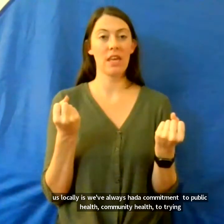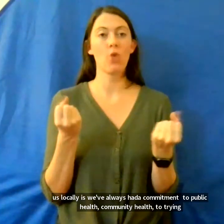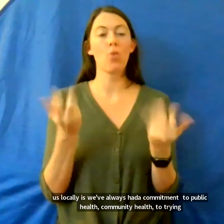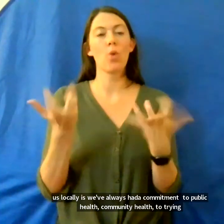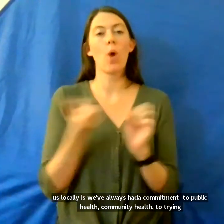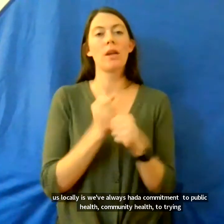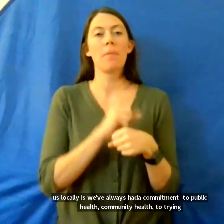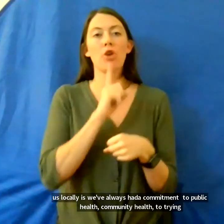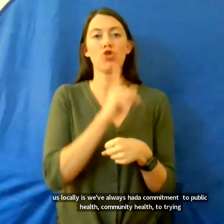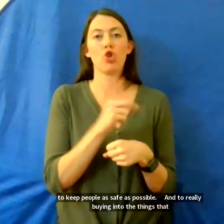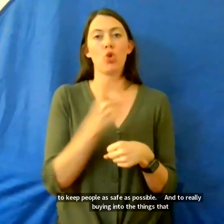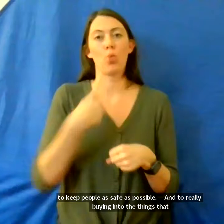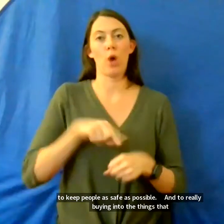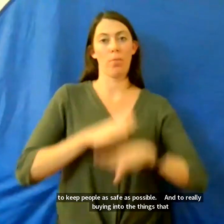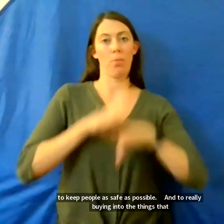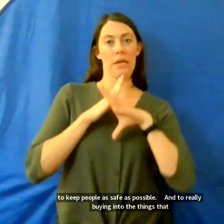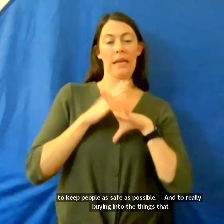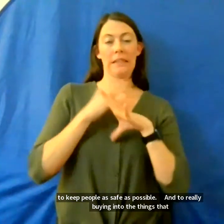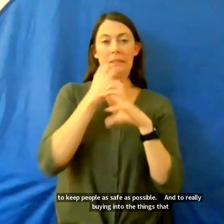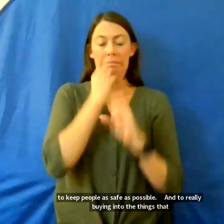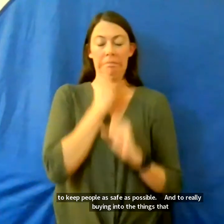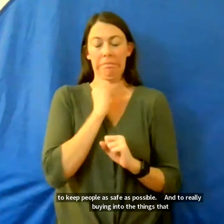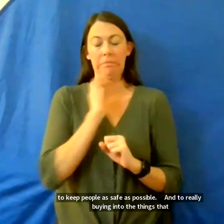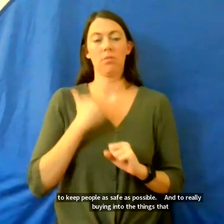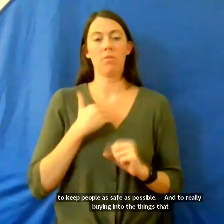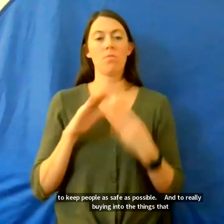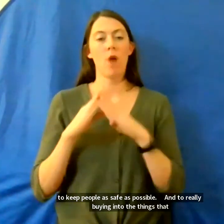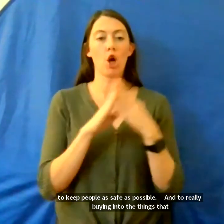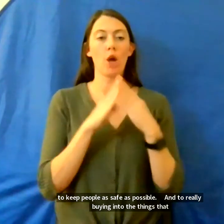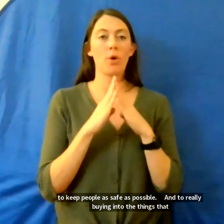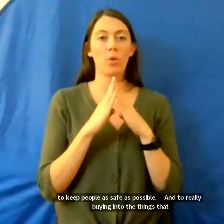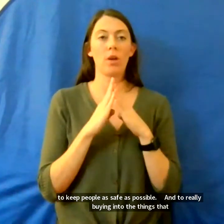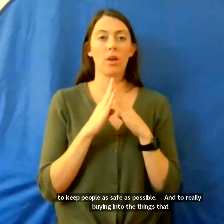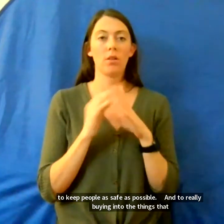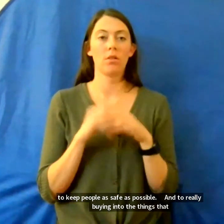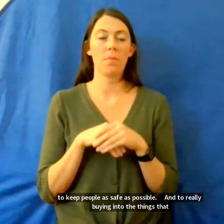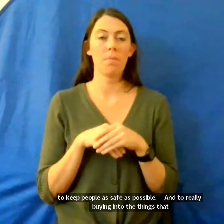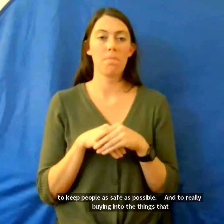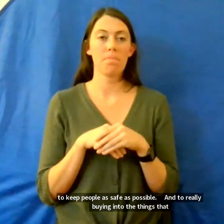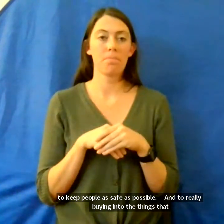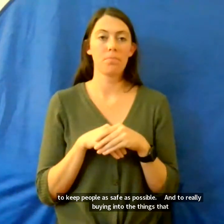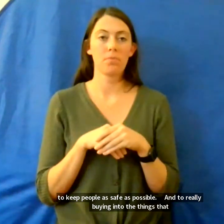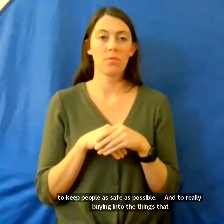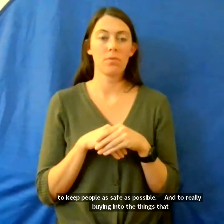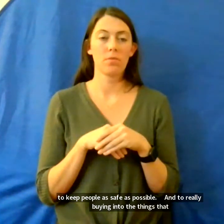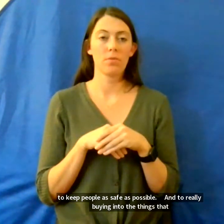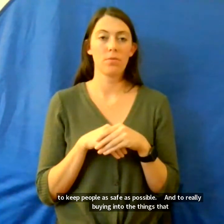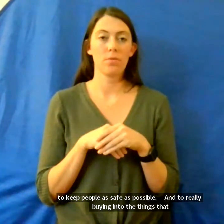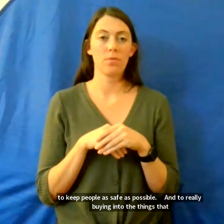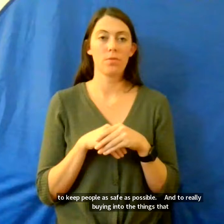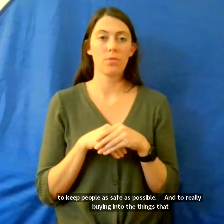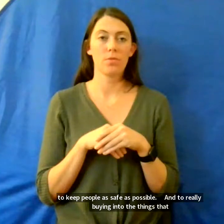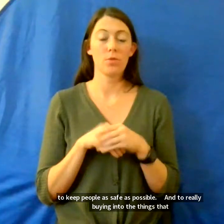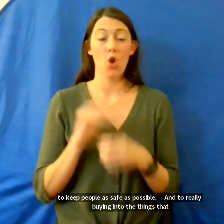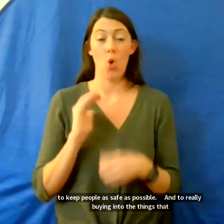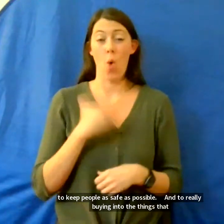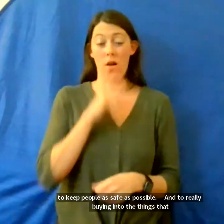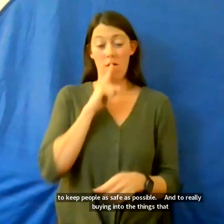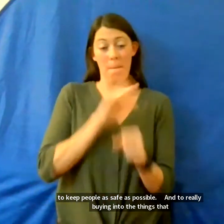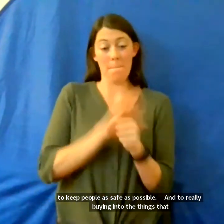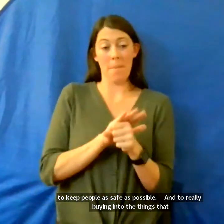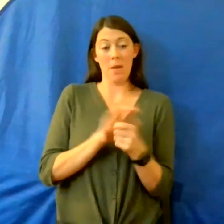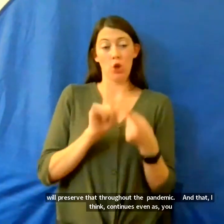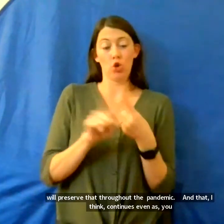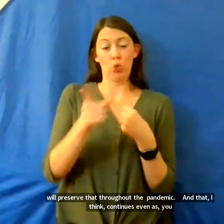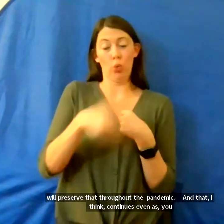that throughout the pandemic. And that, I think, continues even as many people in